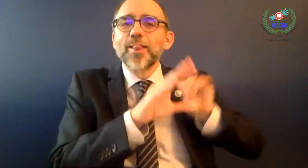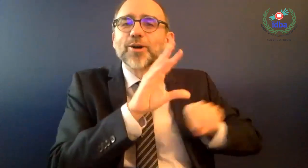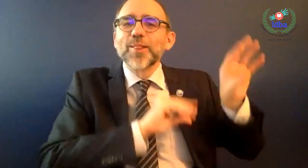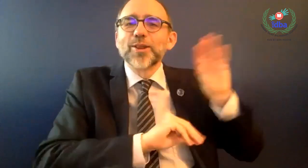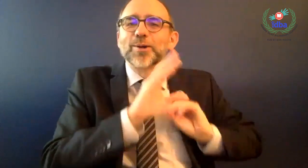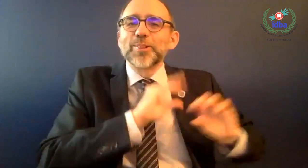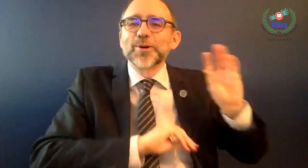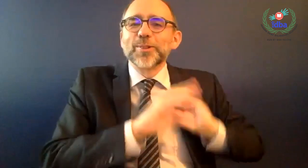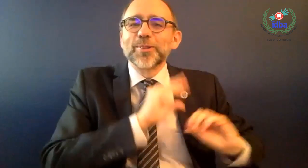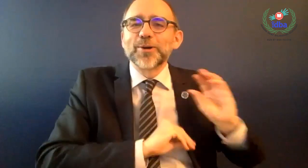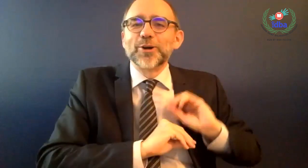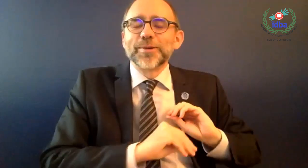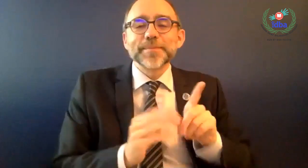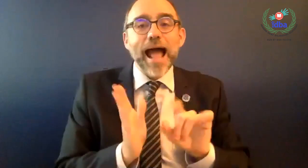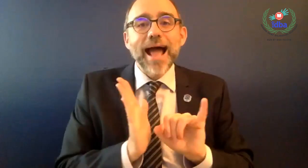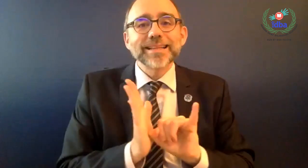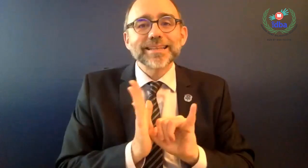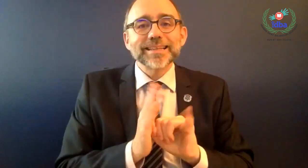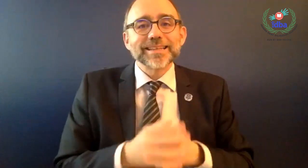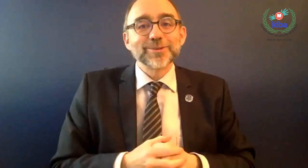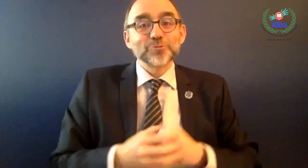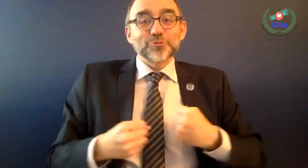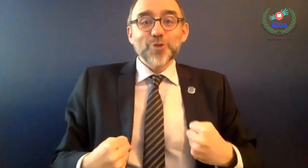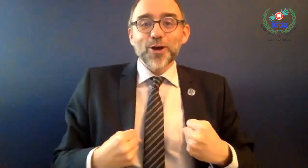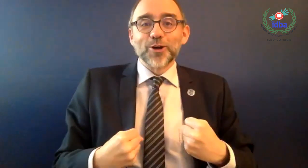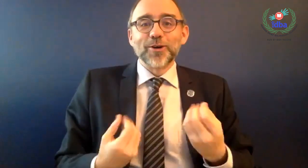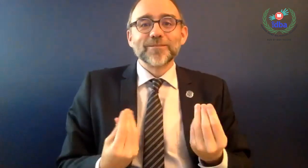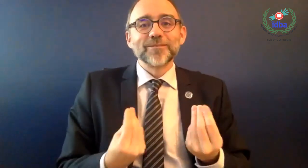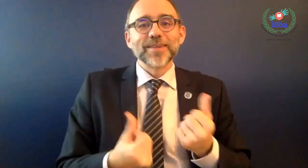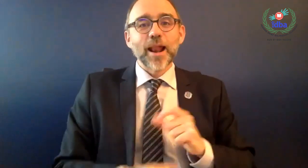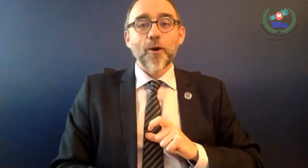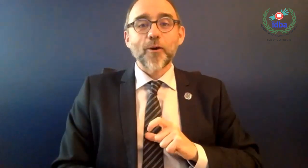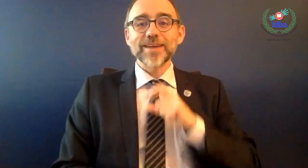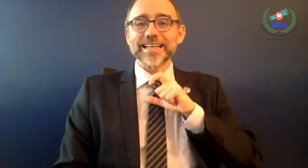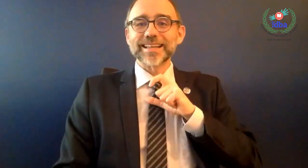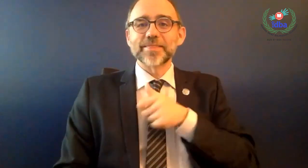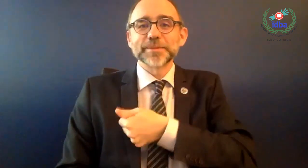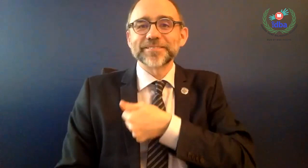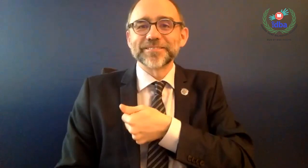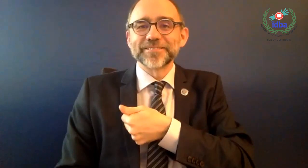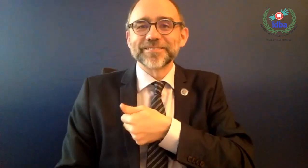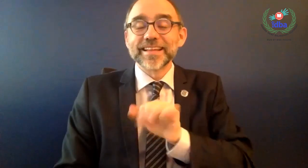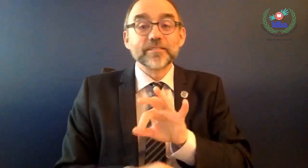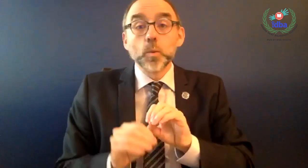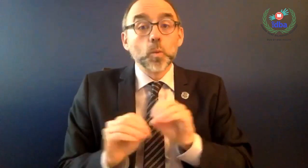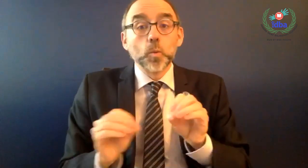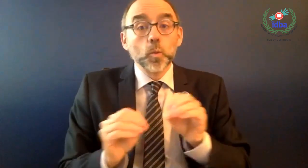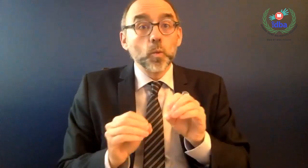life being led? And they get the opportunity. They get to learn so much, and they feel confident of their own